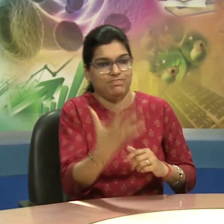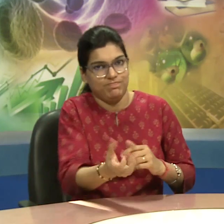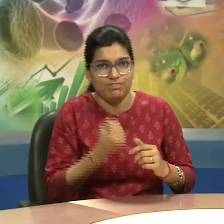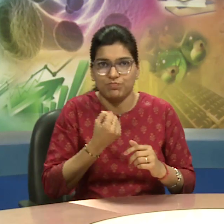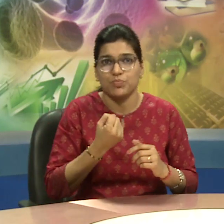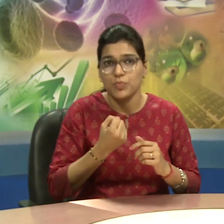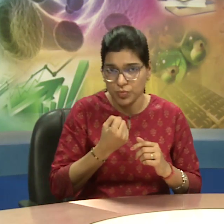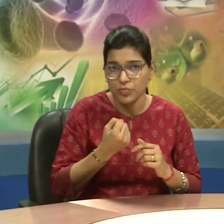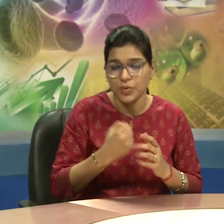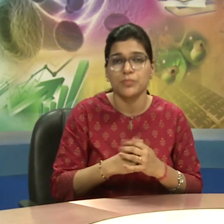or consumed